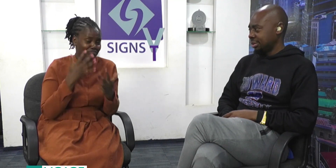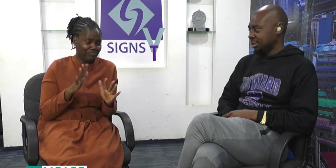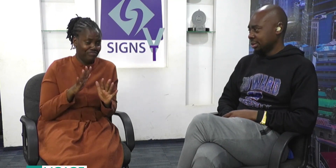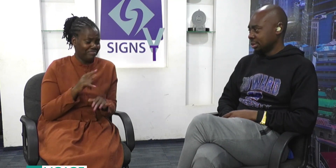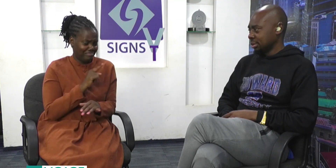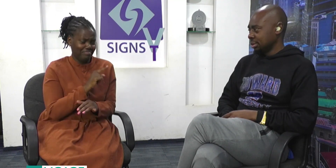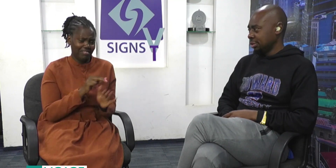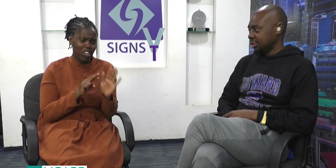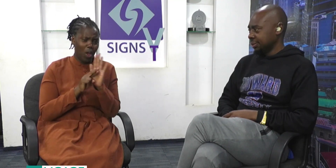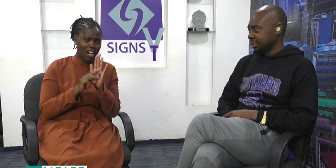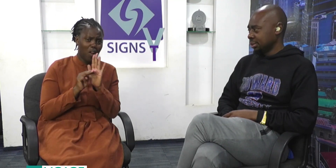Now, viewers,